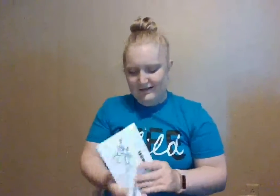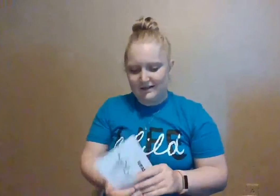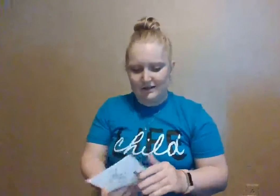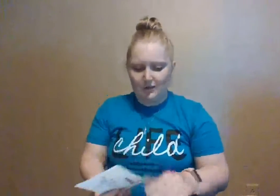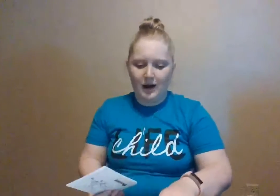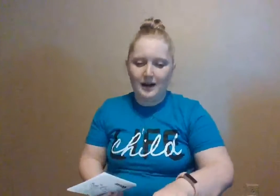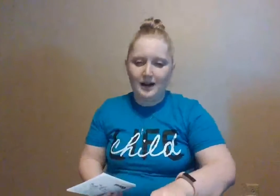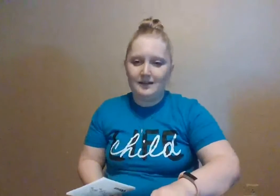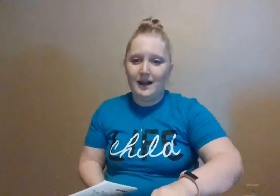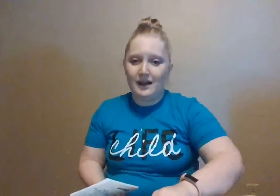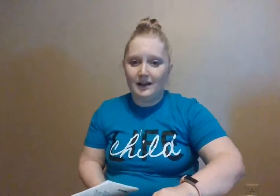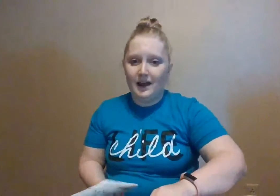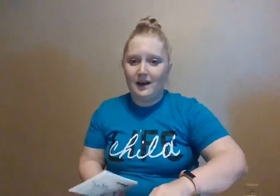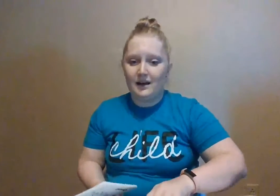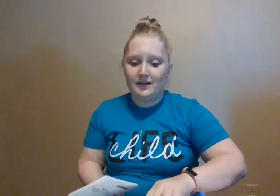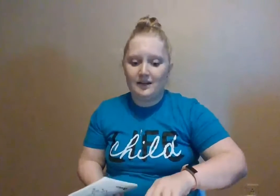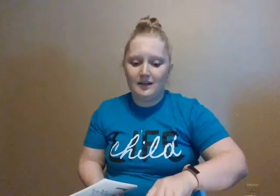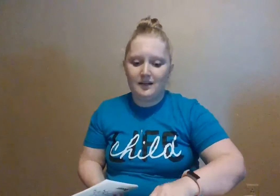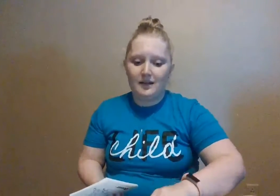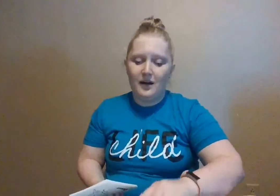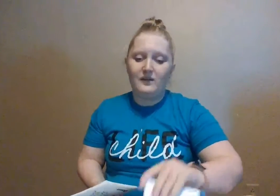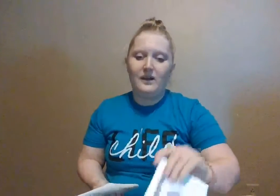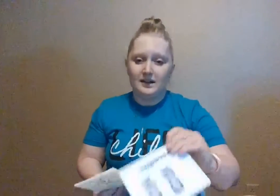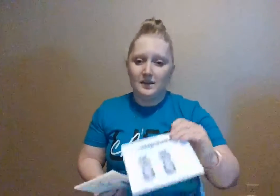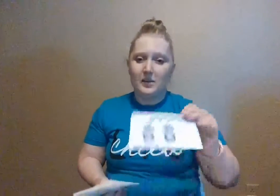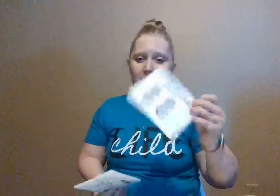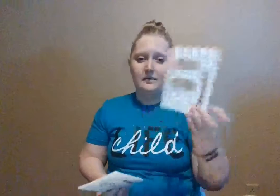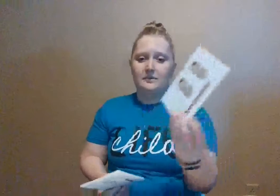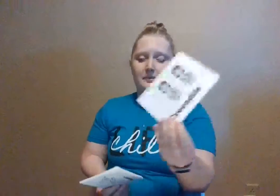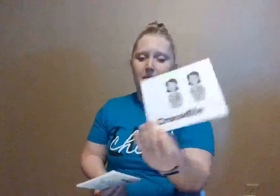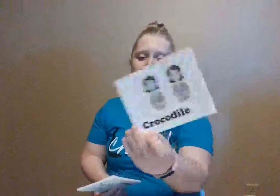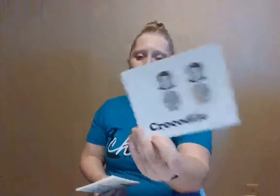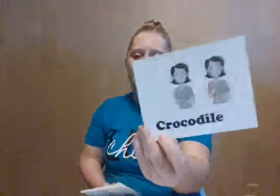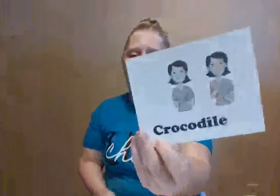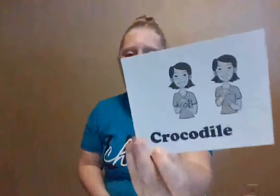So crocodiles and alligators are very similar. So that is